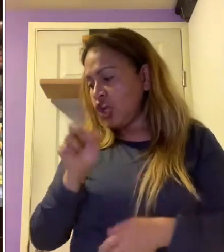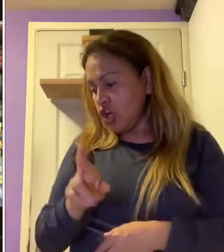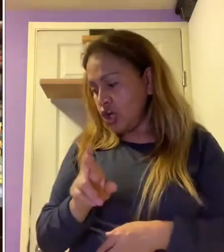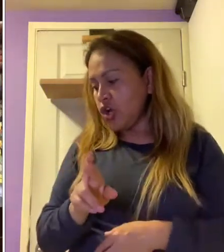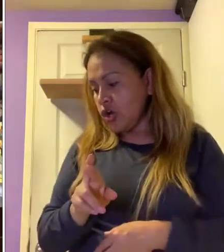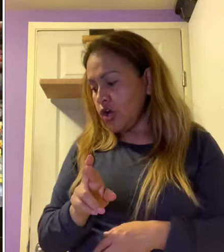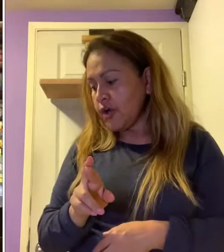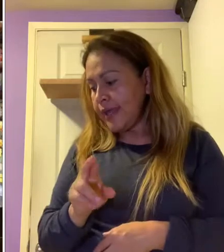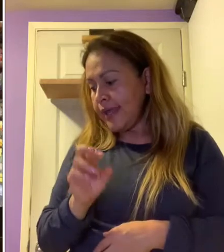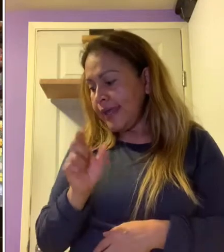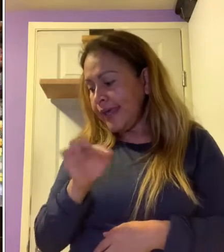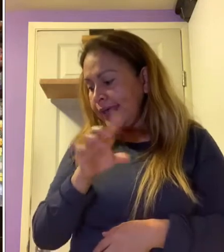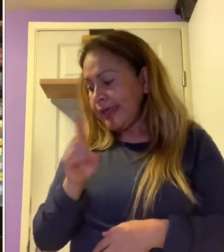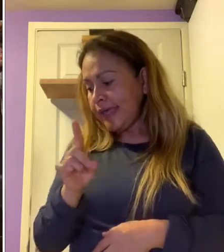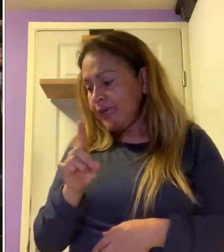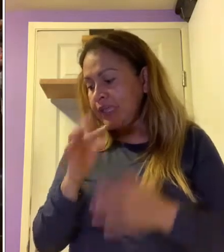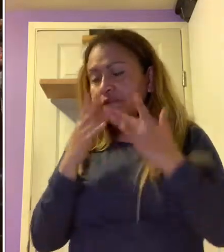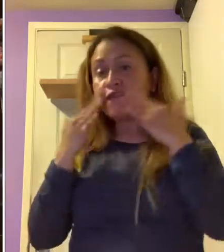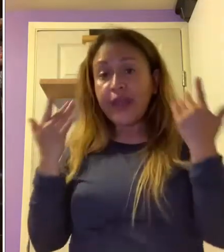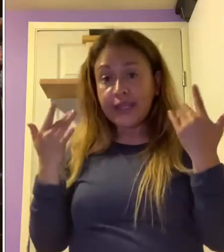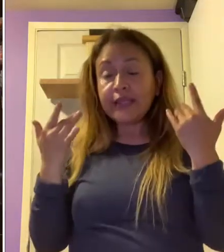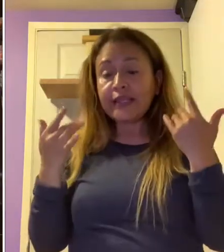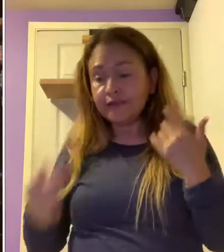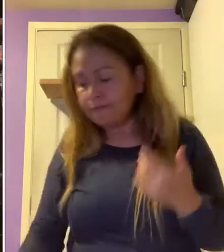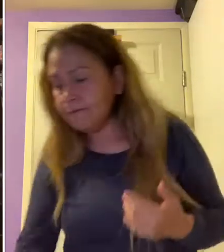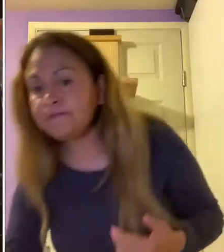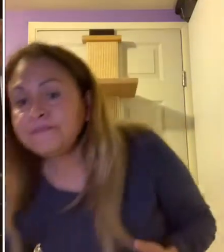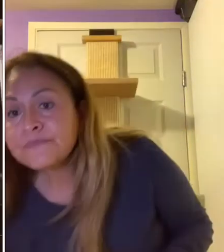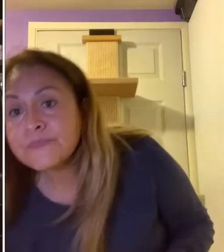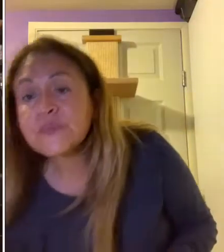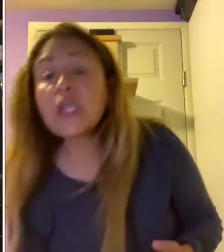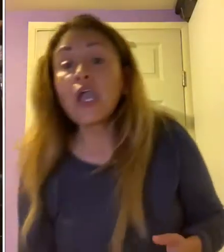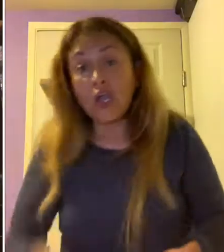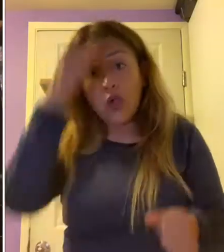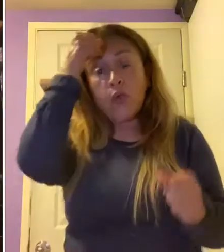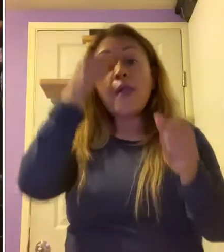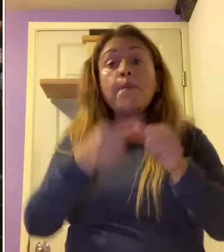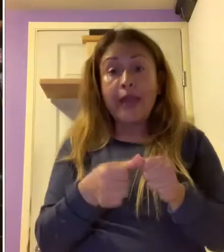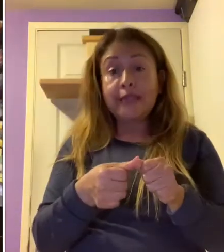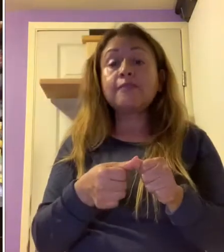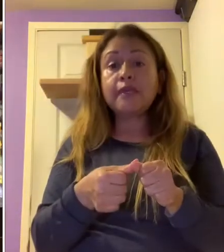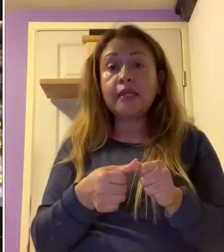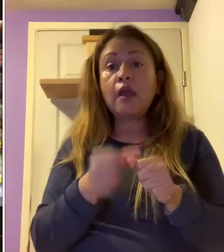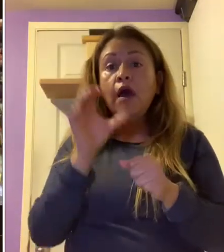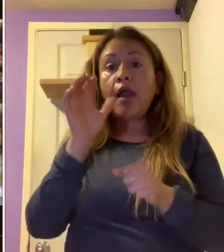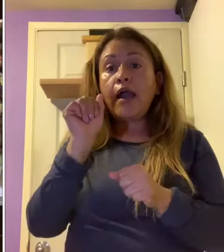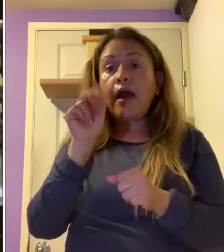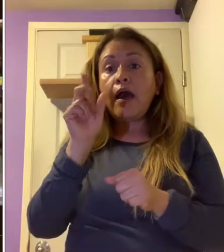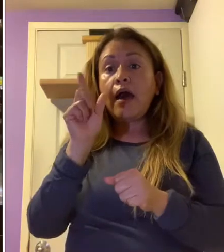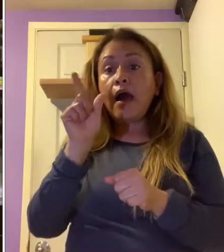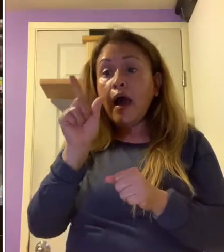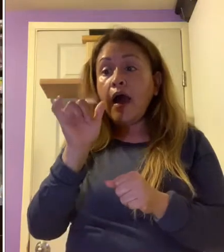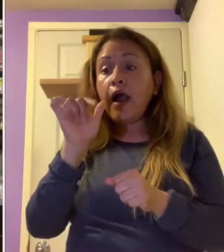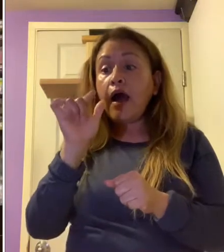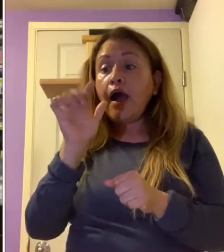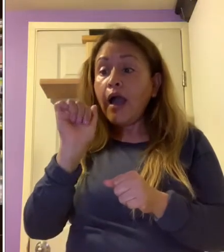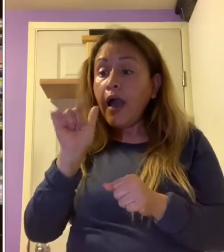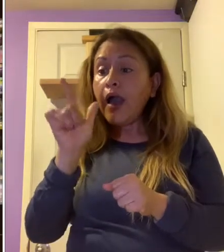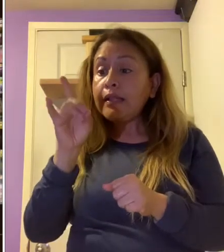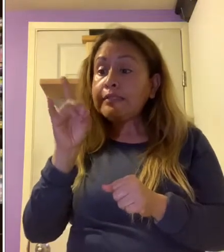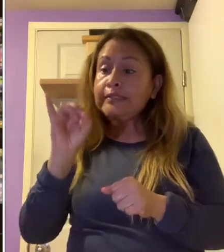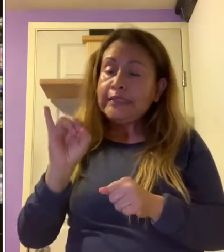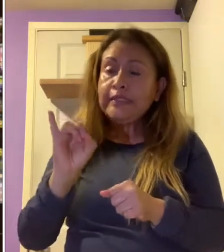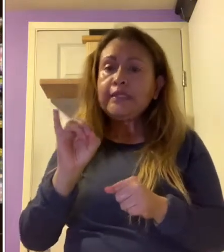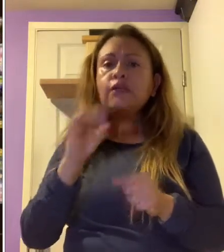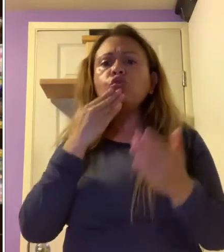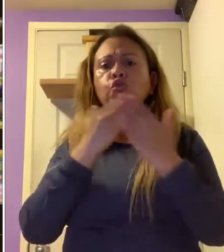also making these spinach little kid frozen treats here. These remind me actually of one we saw at Aldi that had